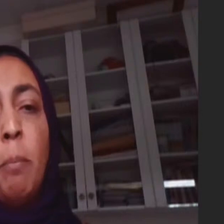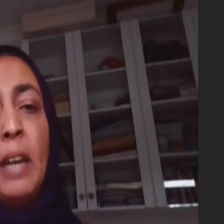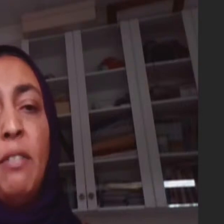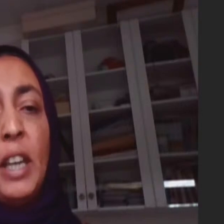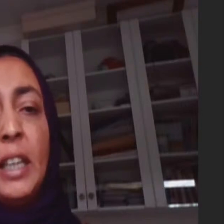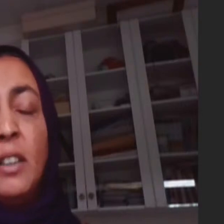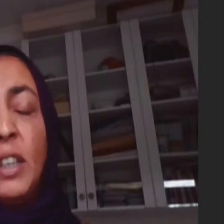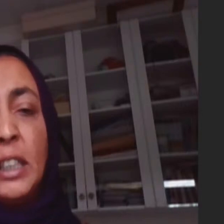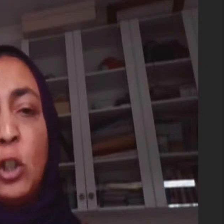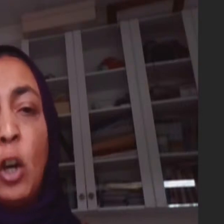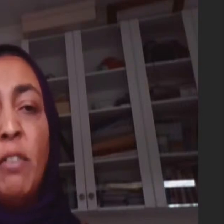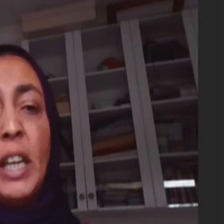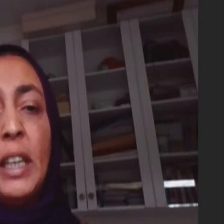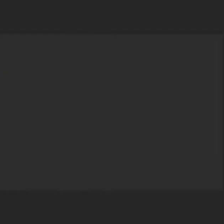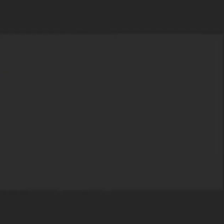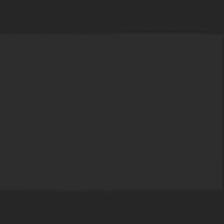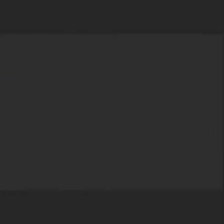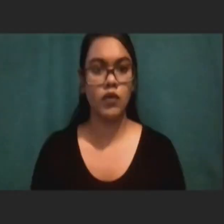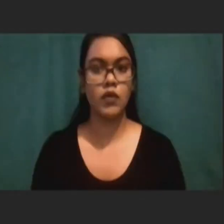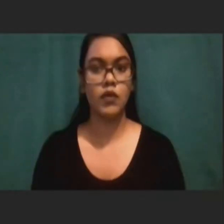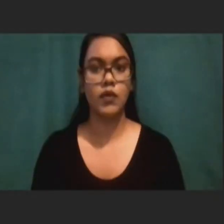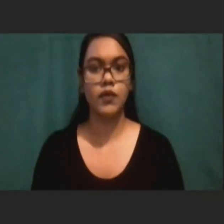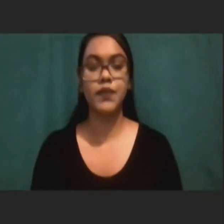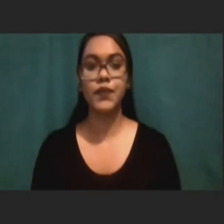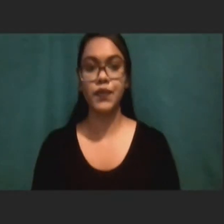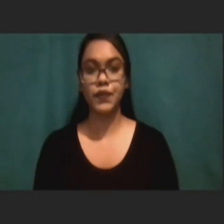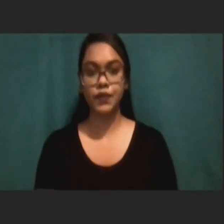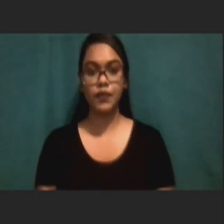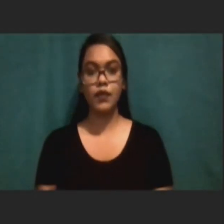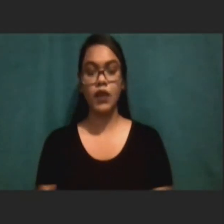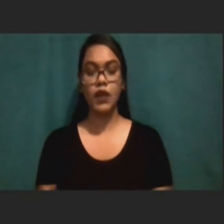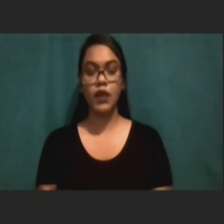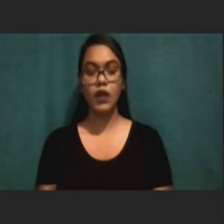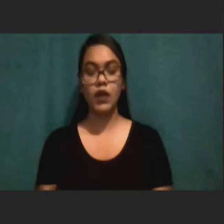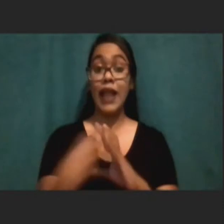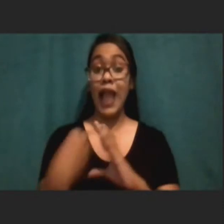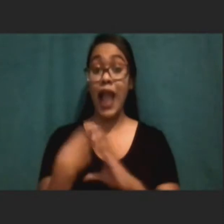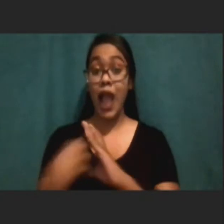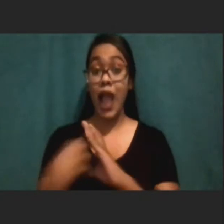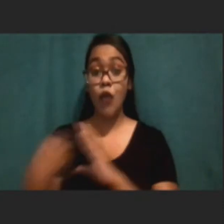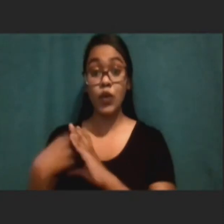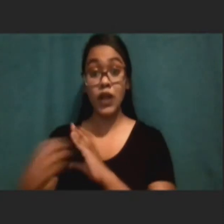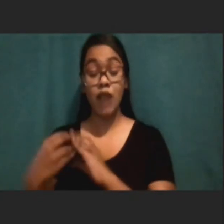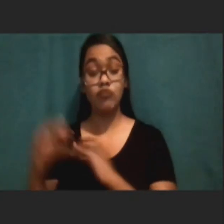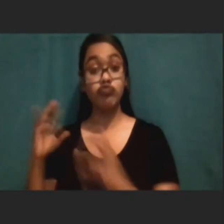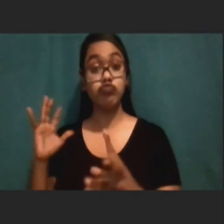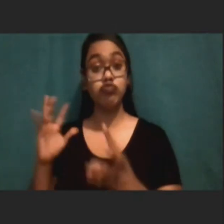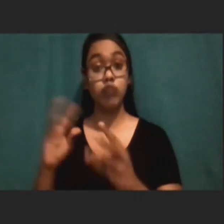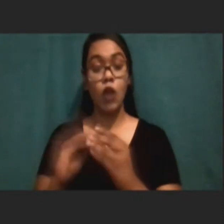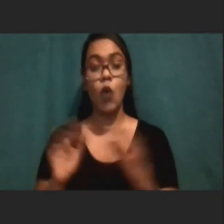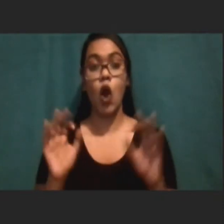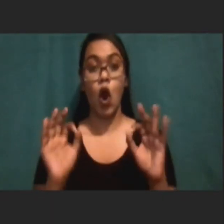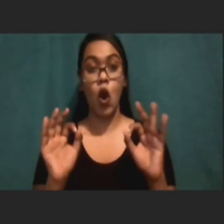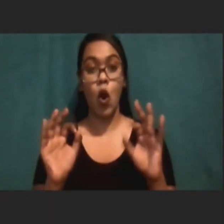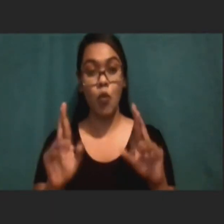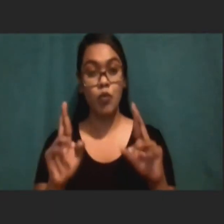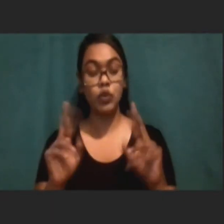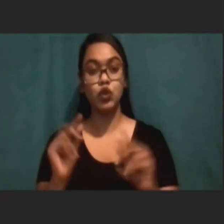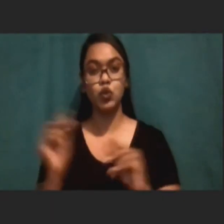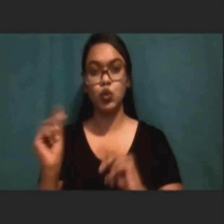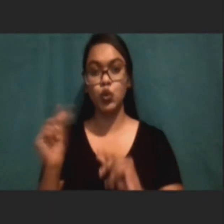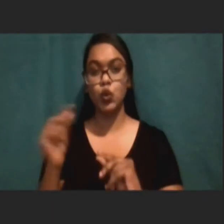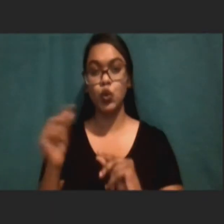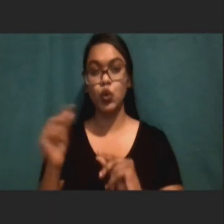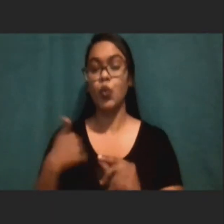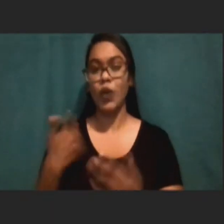to compare variant versus non-variant and their outcomes and severity. And hopefully soon we'll be able to report more on